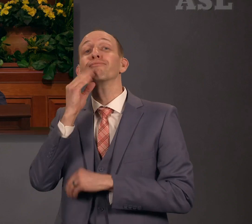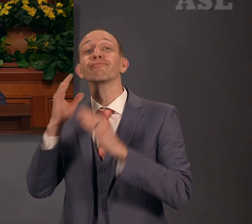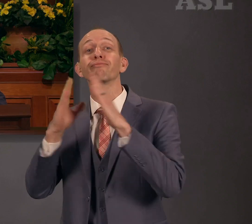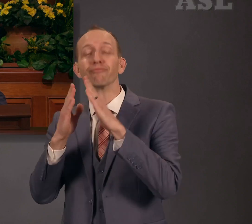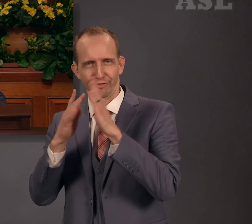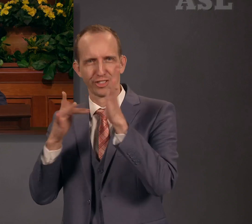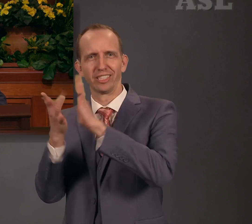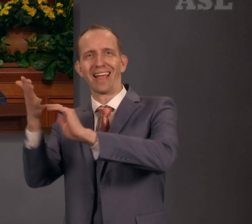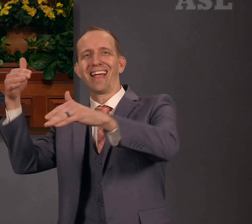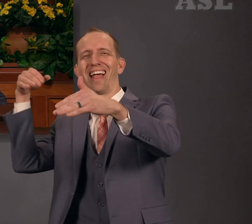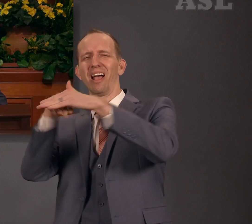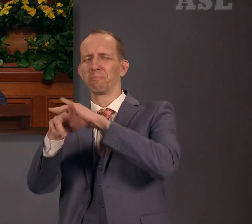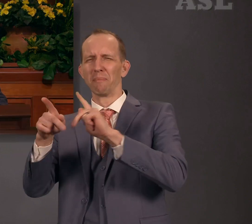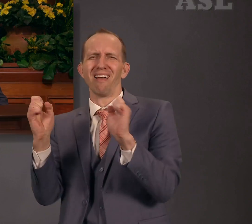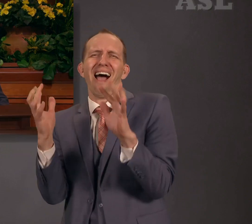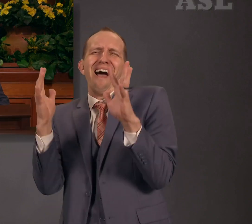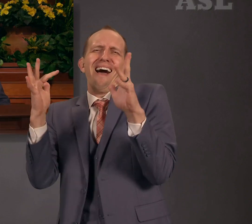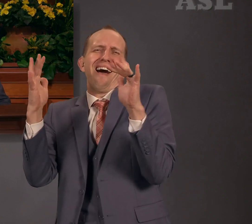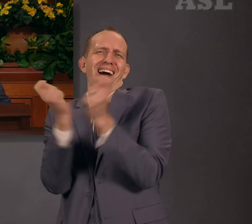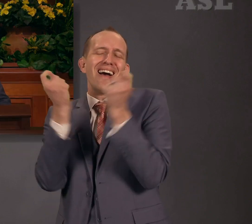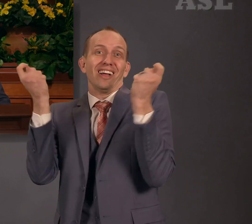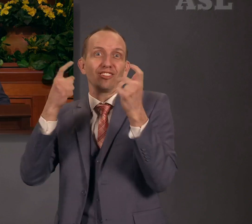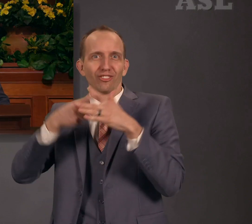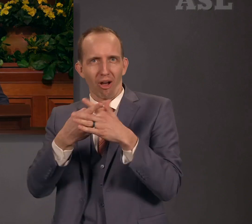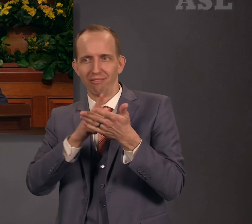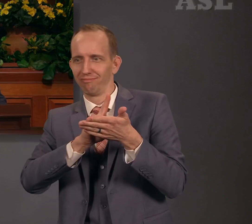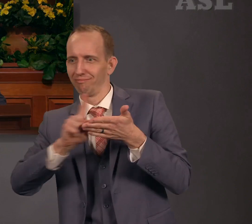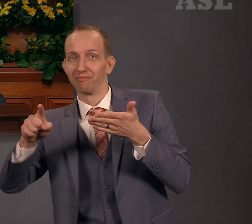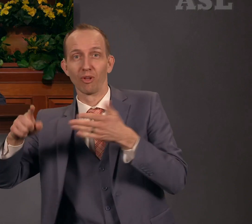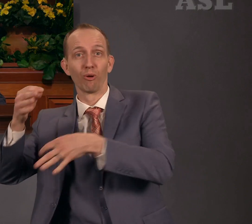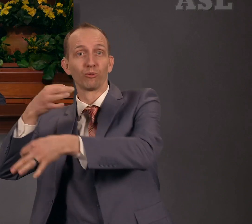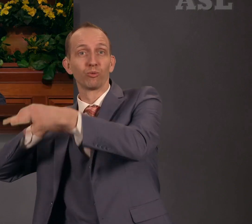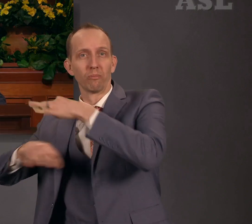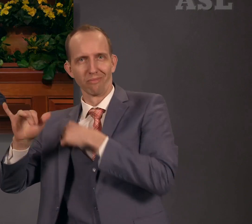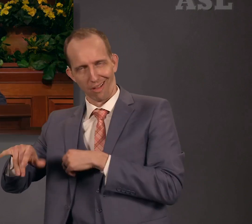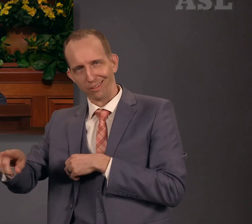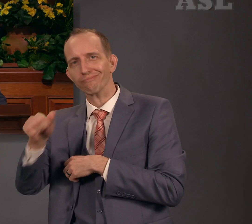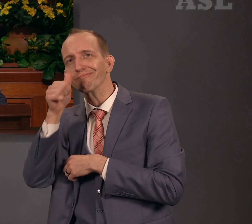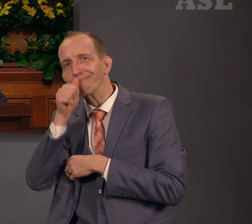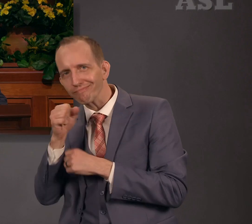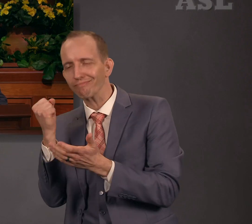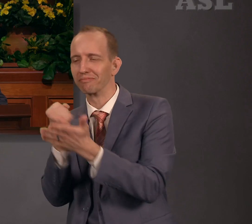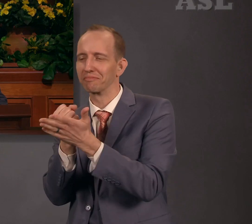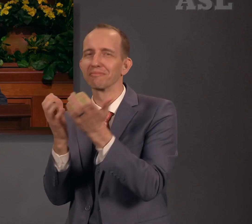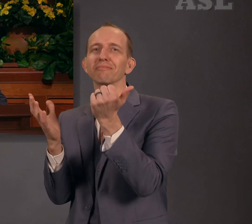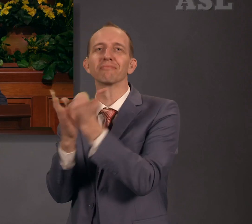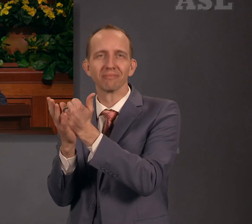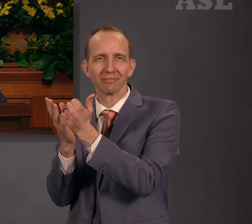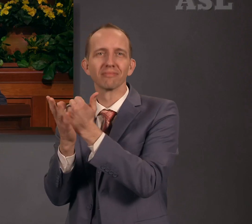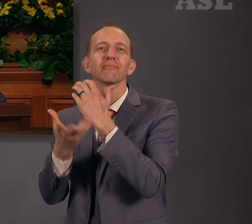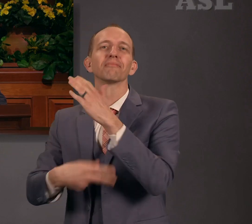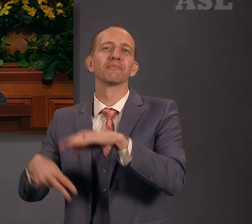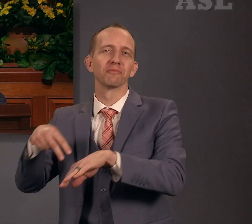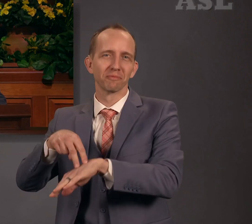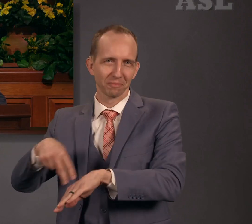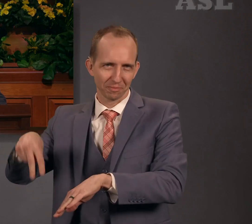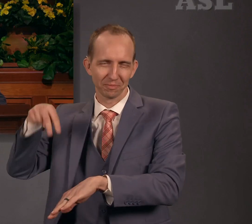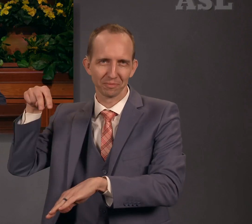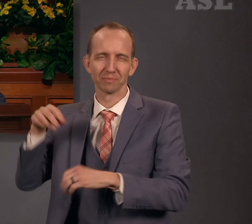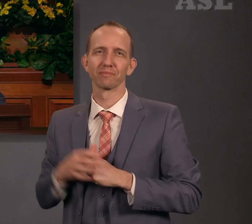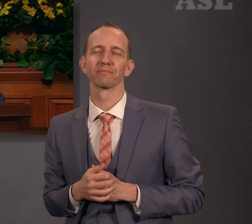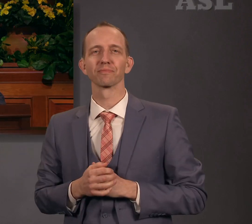of that holy week preceding his great atonement, which would include his suffering, crucifixion, and